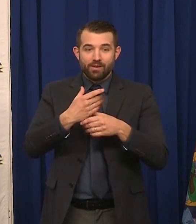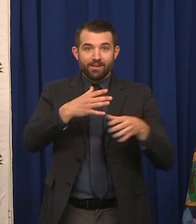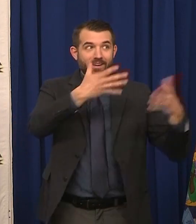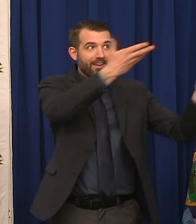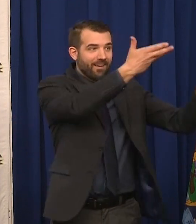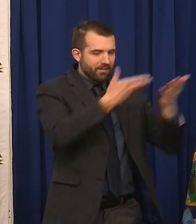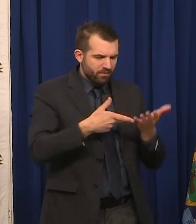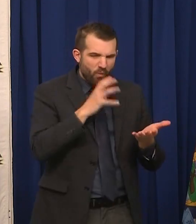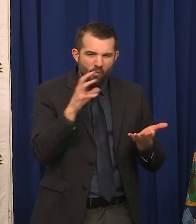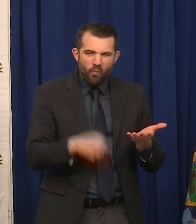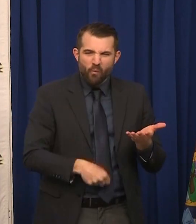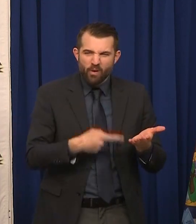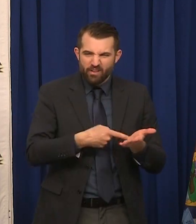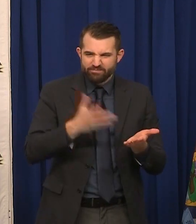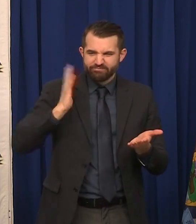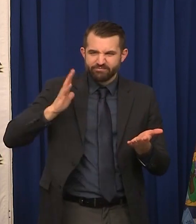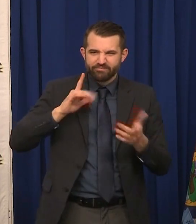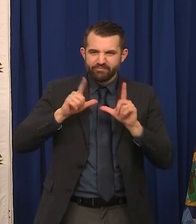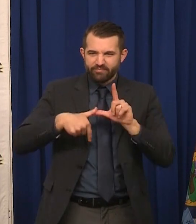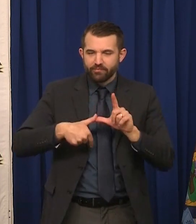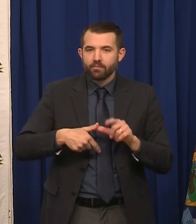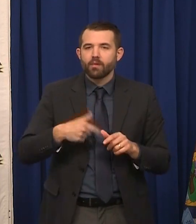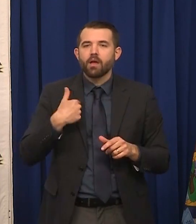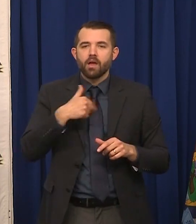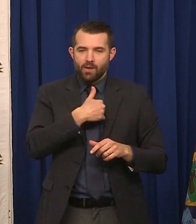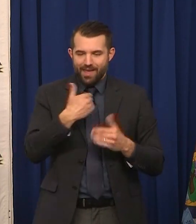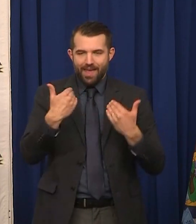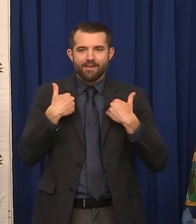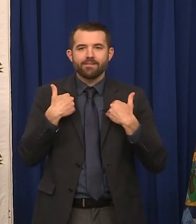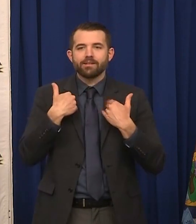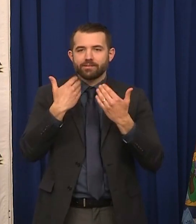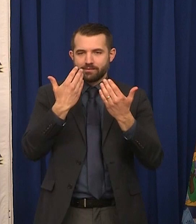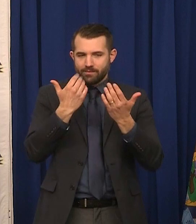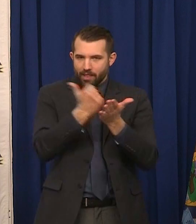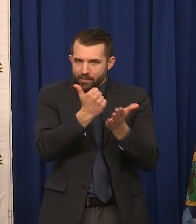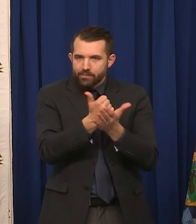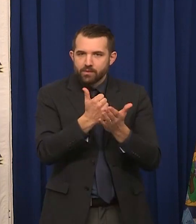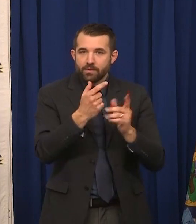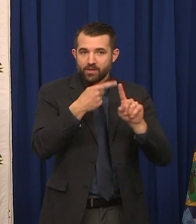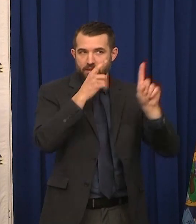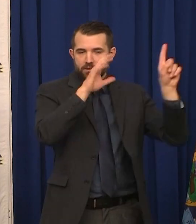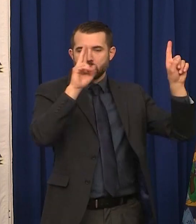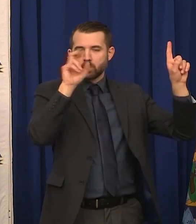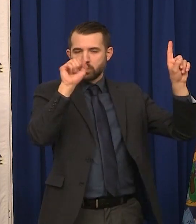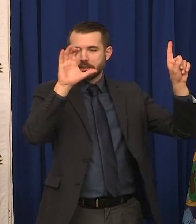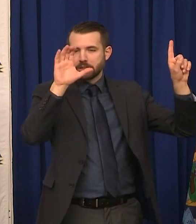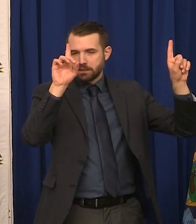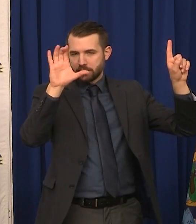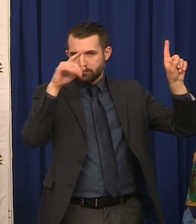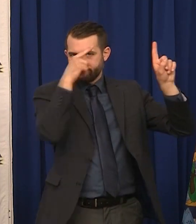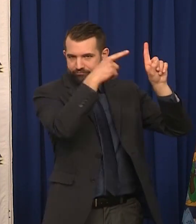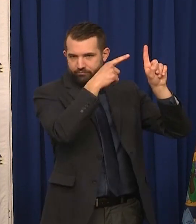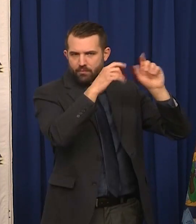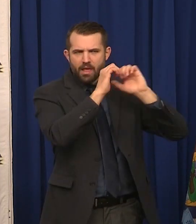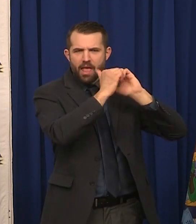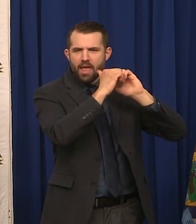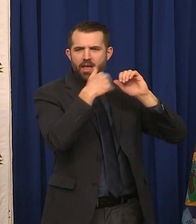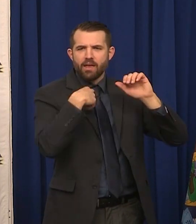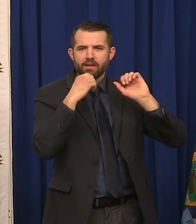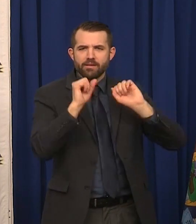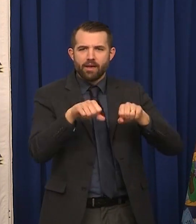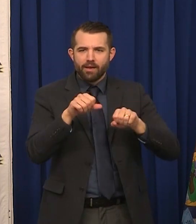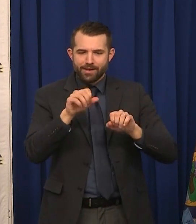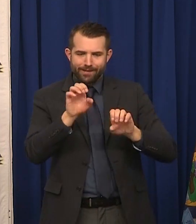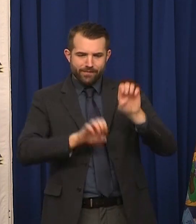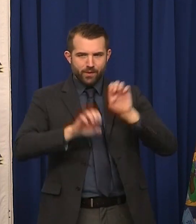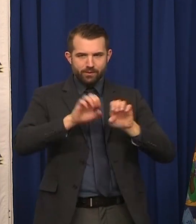And there is actually guidance from the US CDC on the evaluation and potential use of PPE that